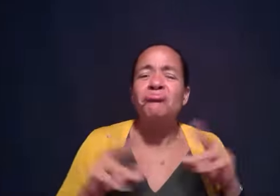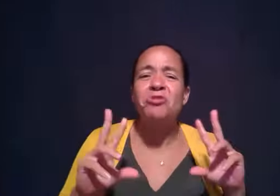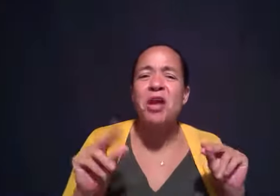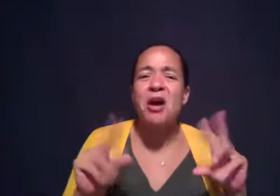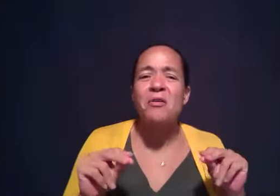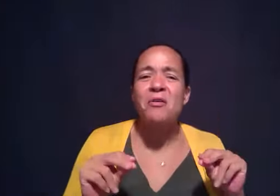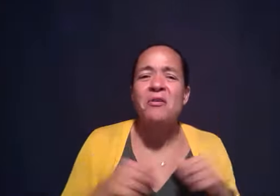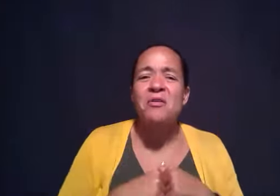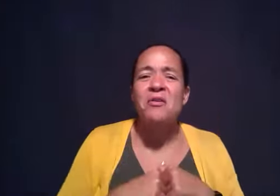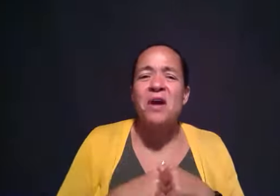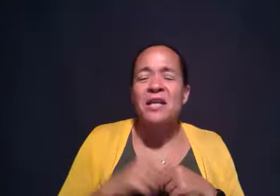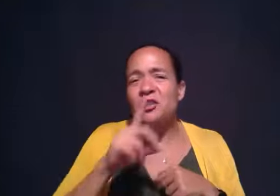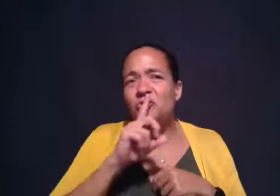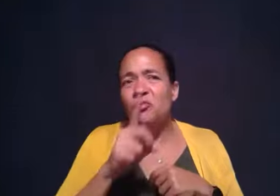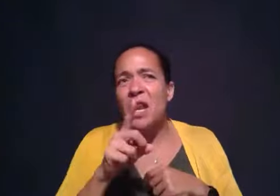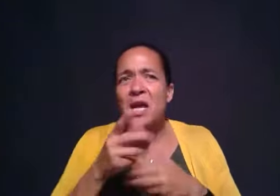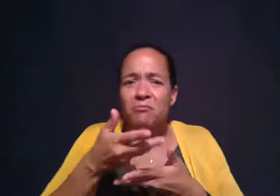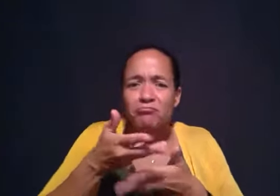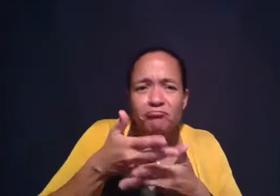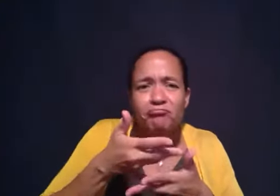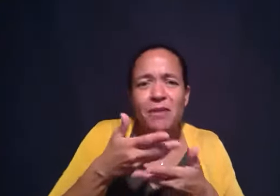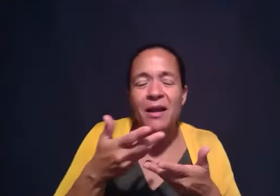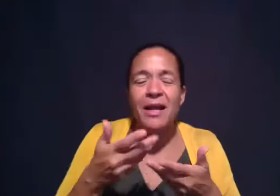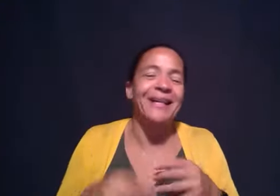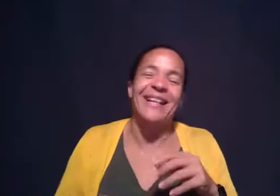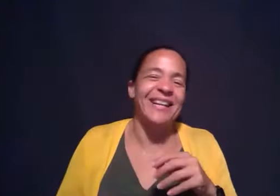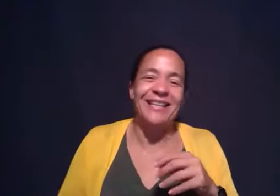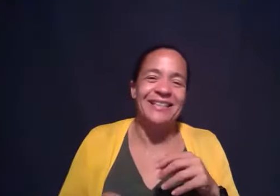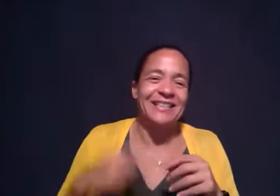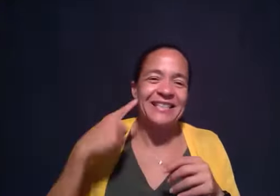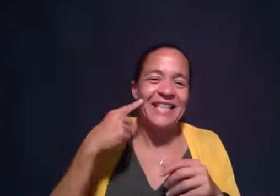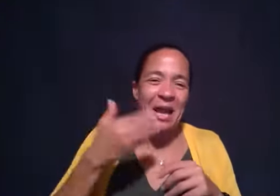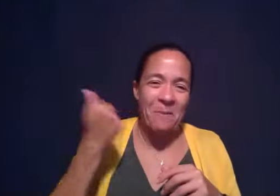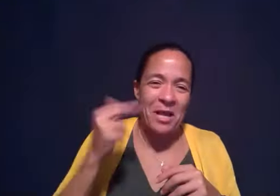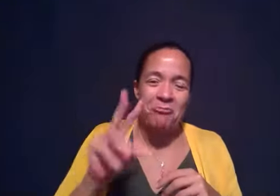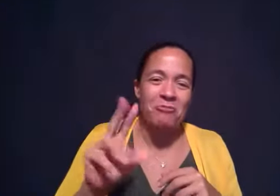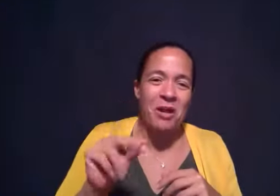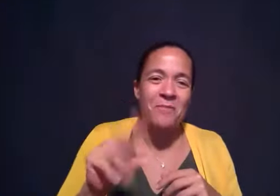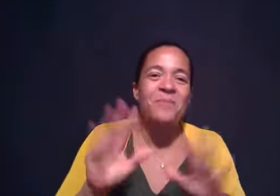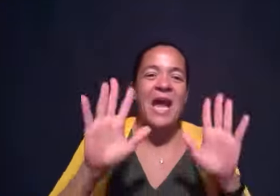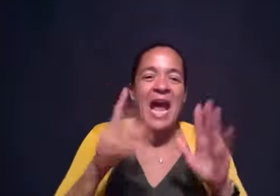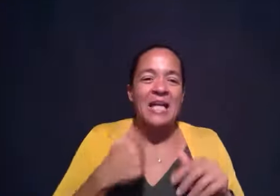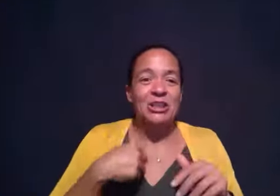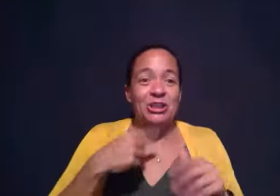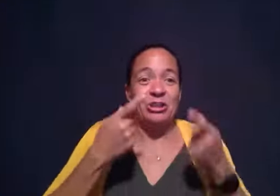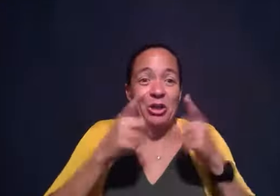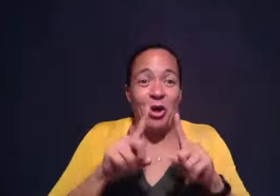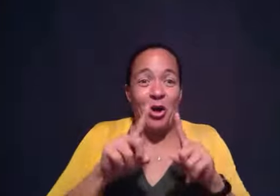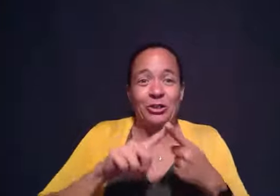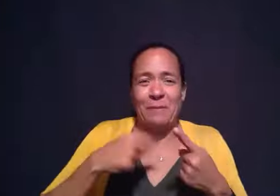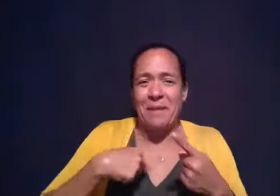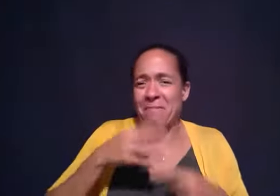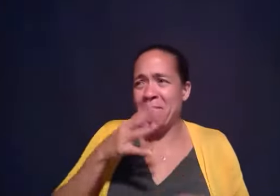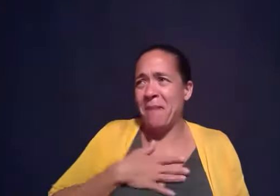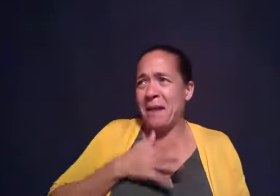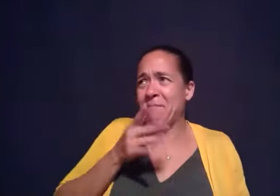And it just occurred to me that my mother may be able to hear this talk. But whatever. Okay, we're just going to move on. And